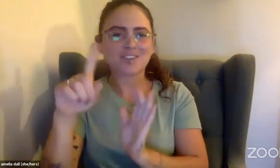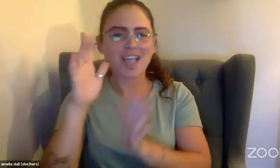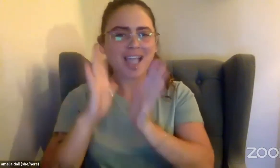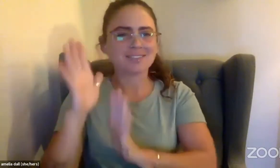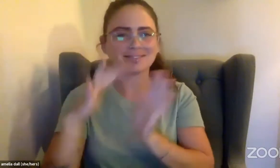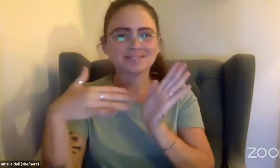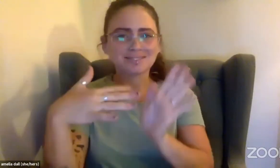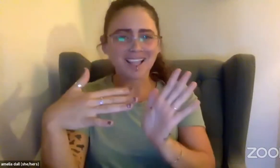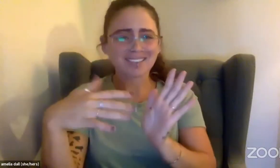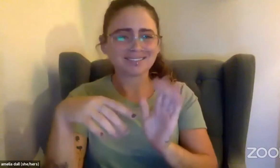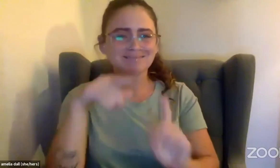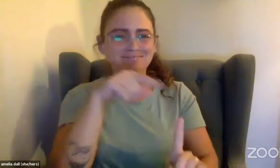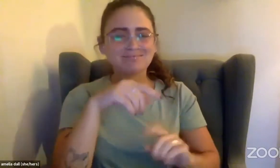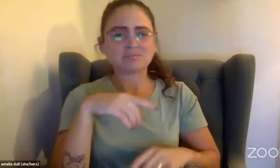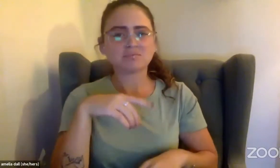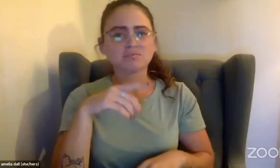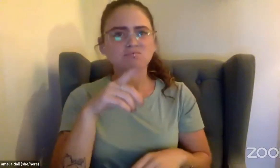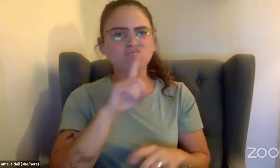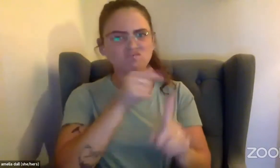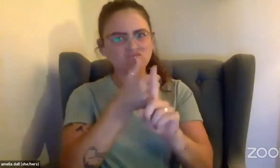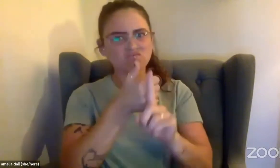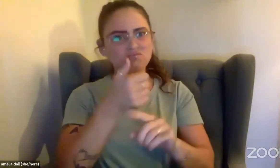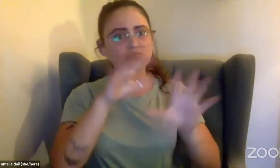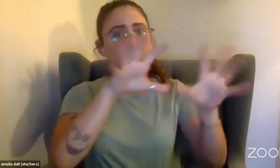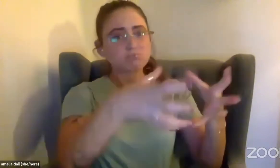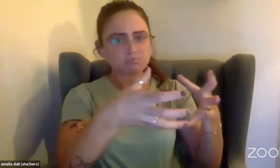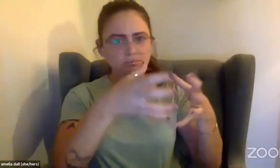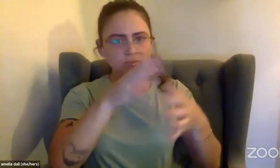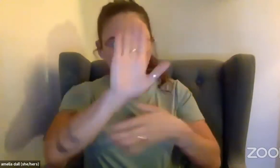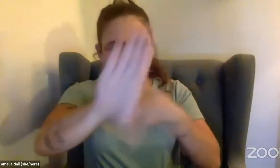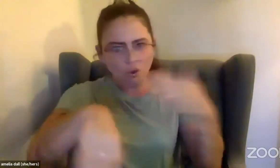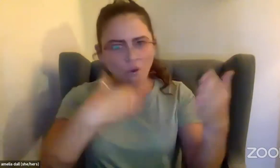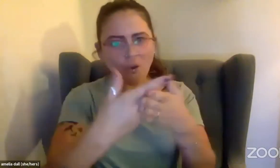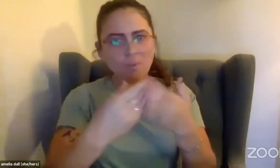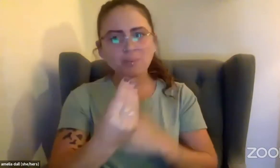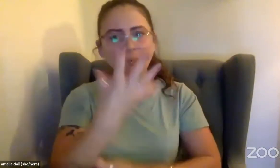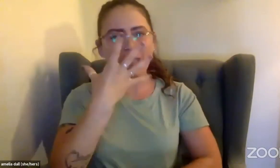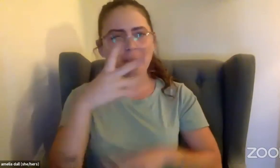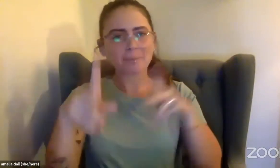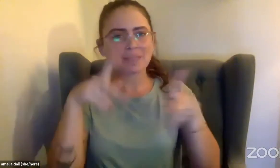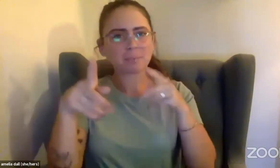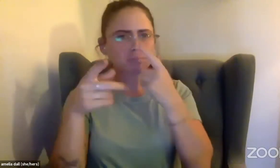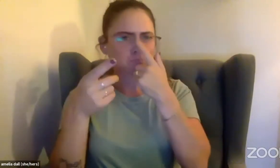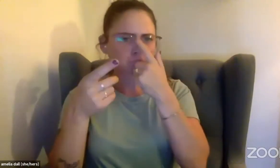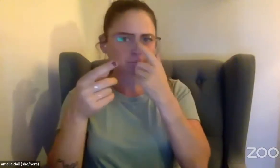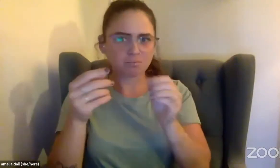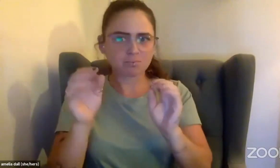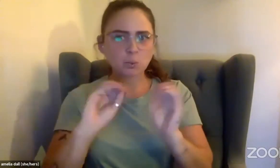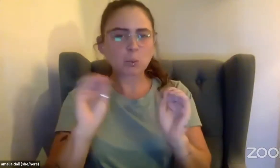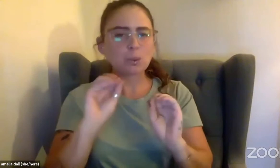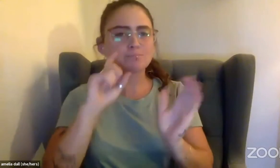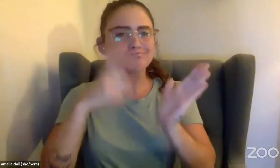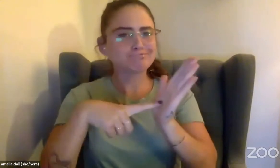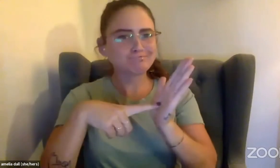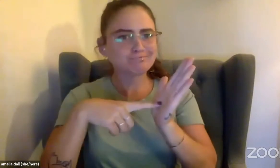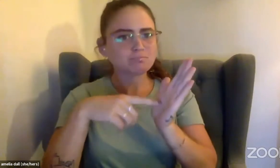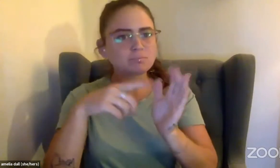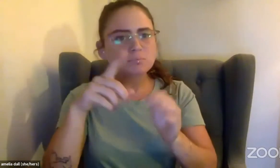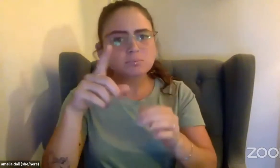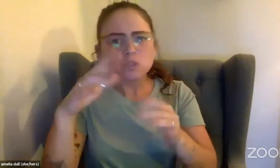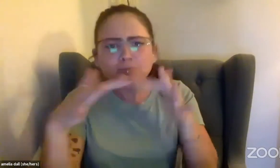The Associated Scholars at UPenn Center for Ancient Studies are composed of mostly white people with no